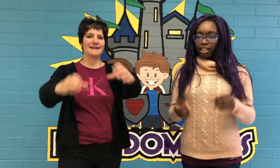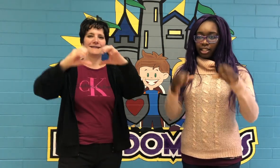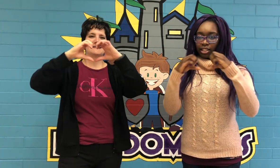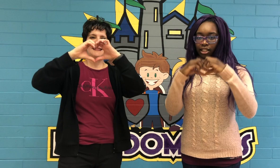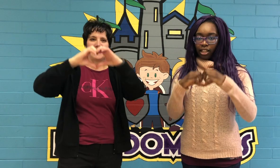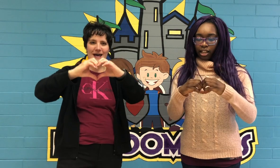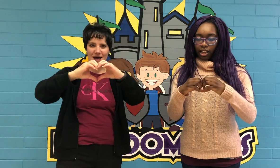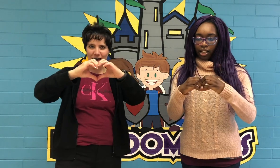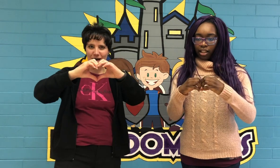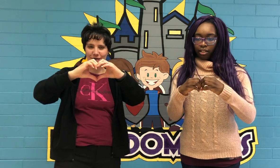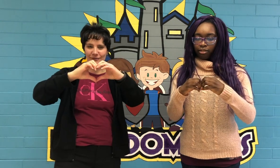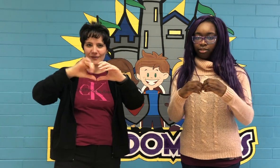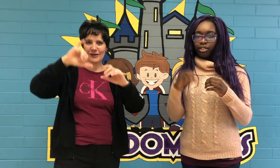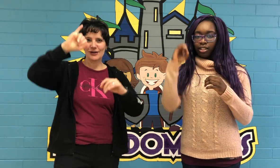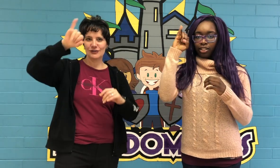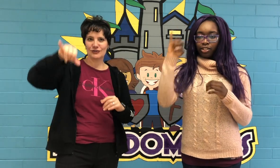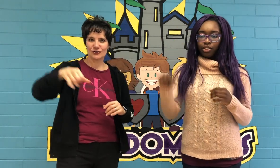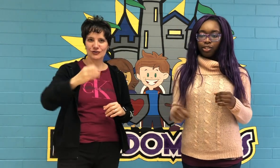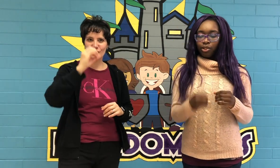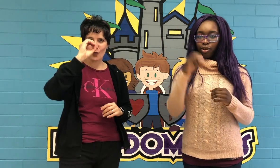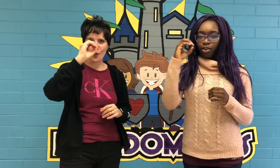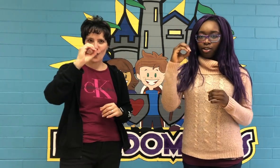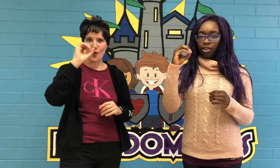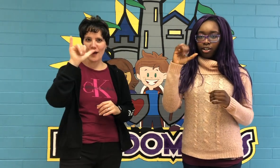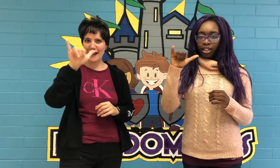the fruit of the spirit is love, joy,